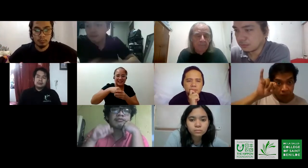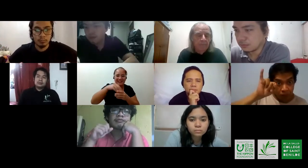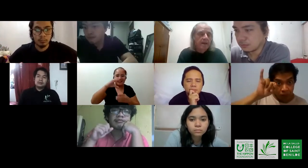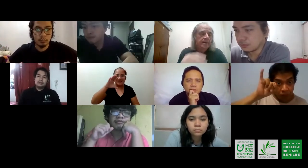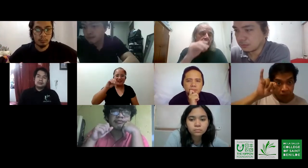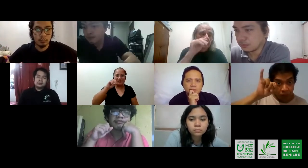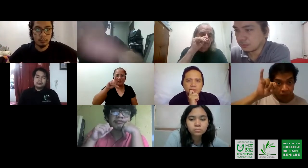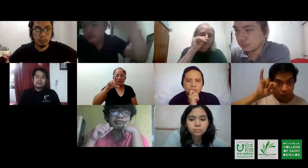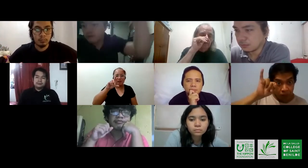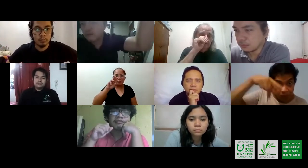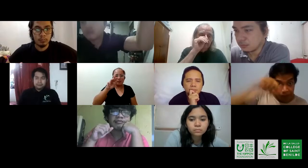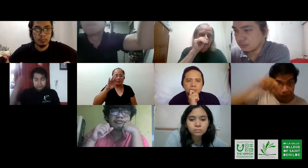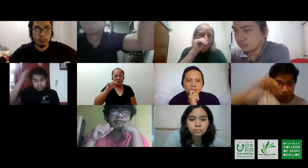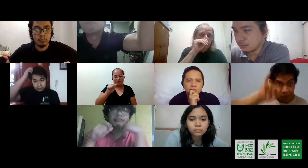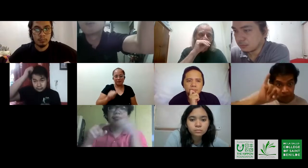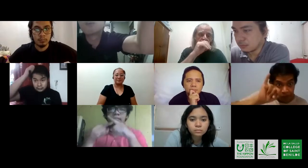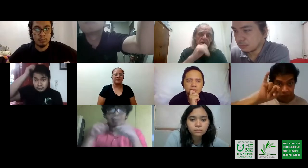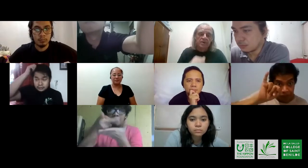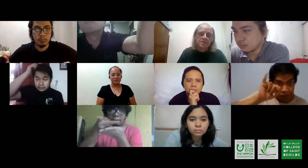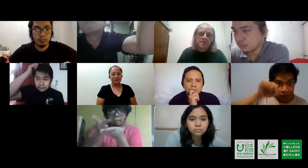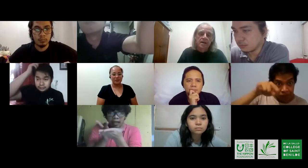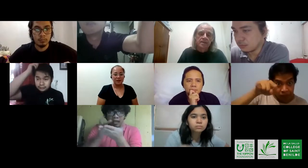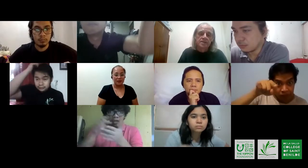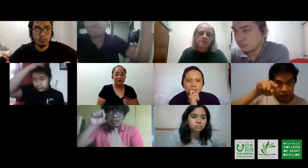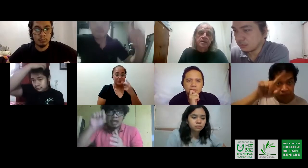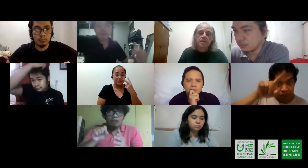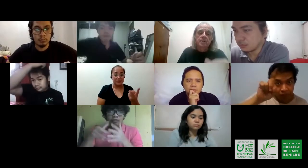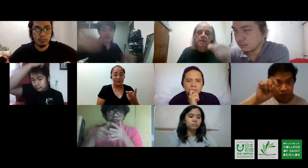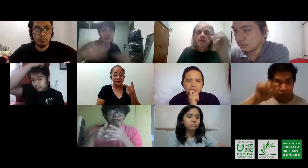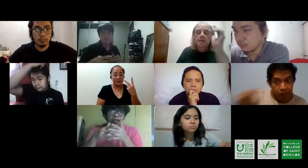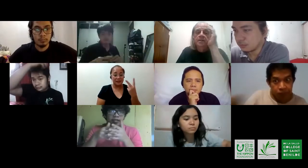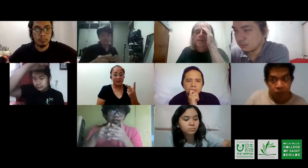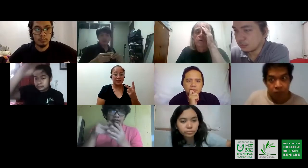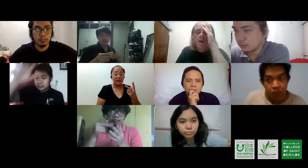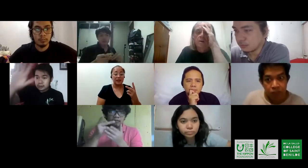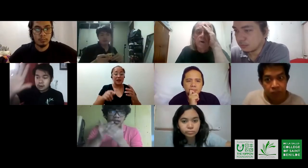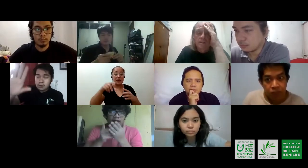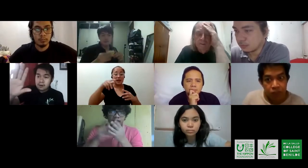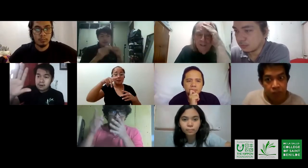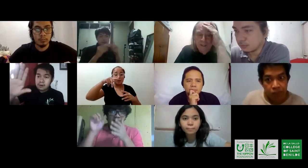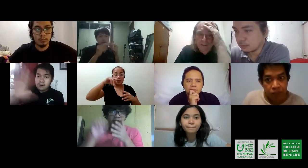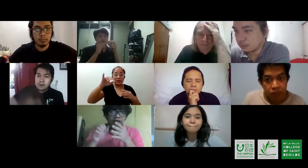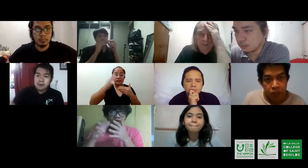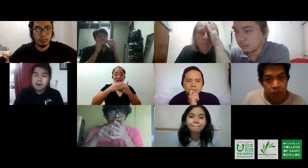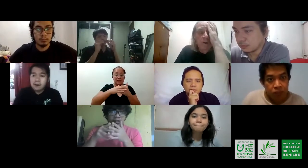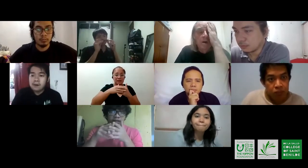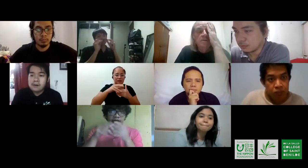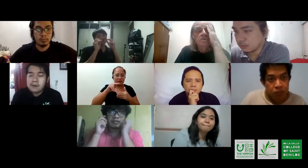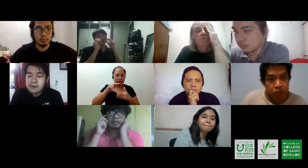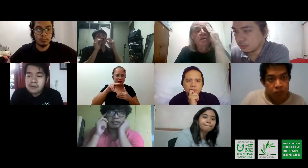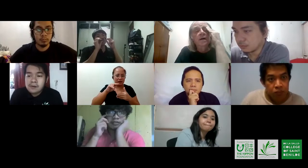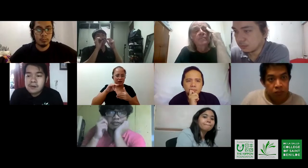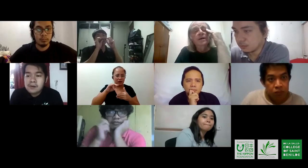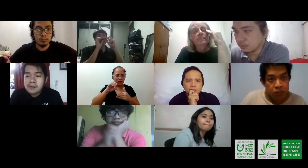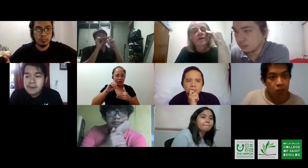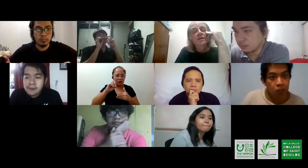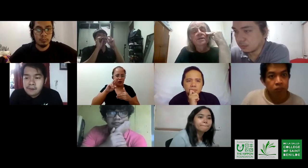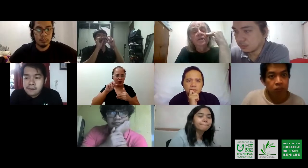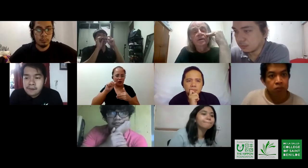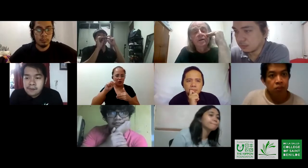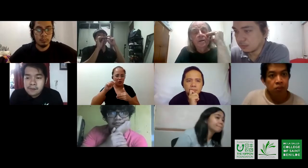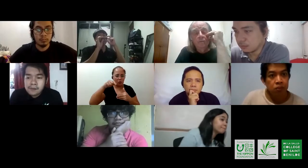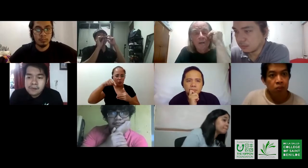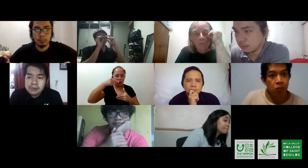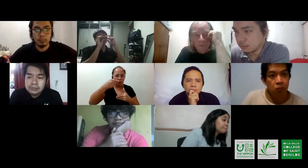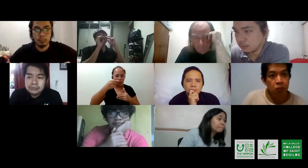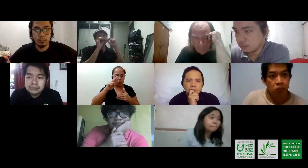in the handout. So you'll see that Providence Island is near Nicaragua. It belongs to Colombia, but it's